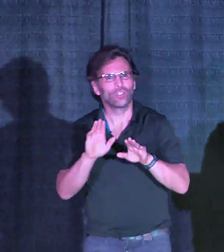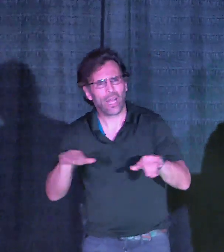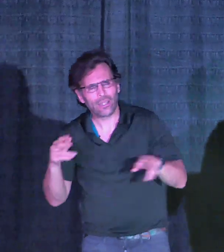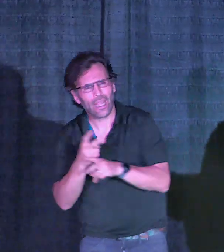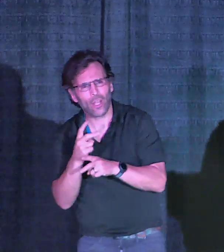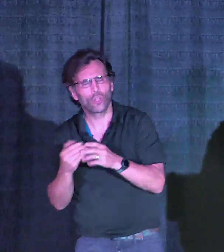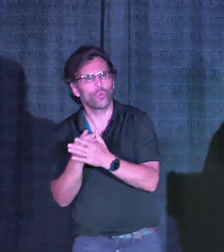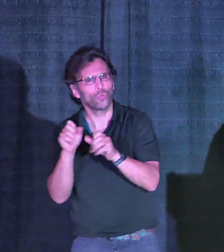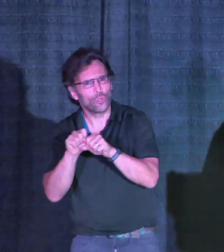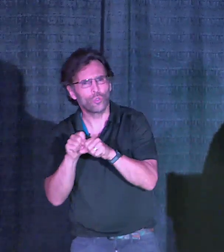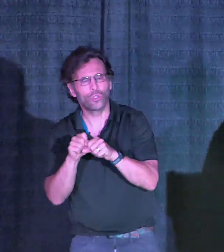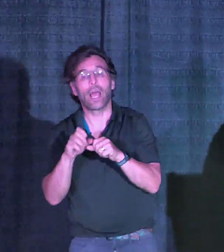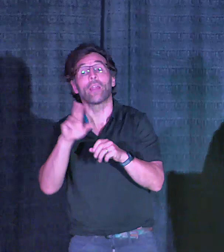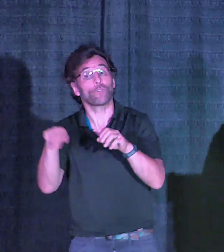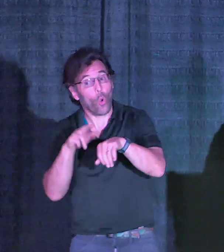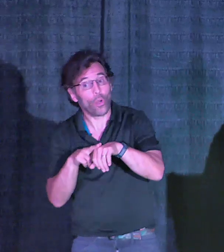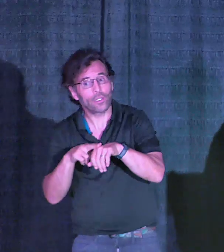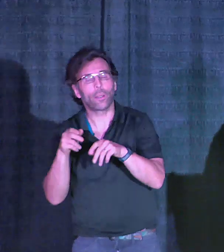course, housing.